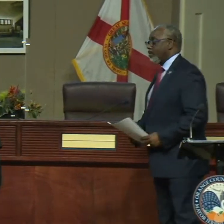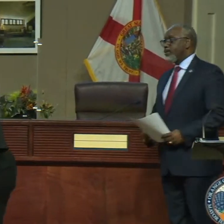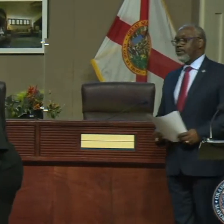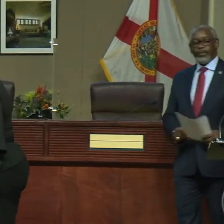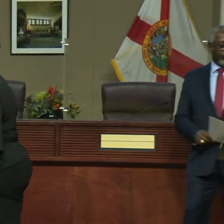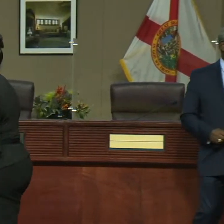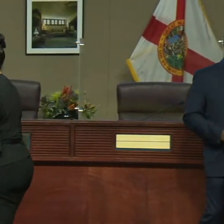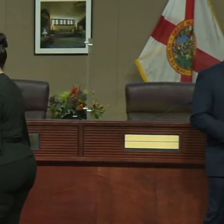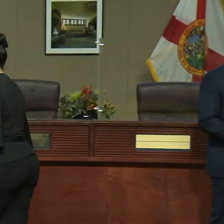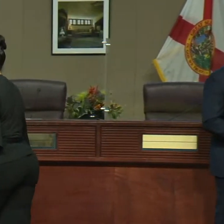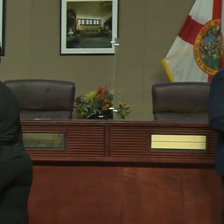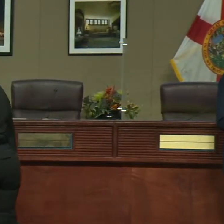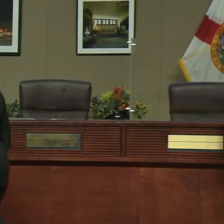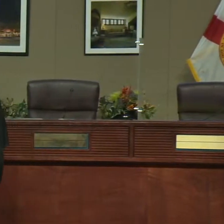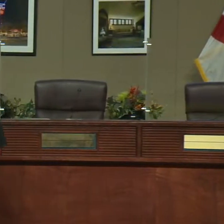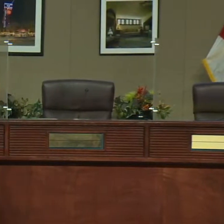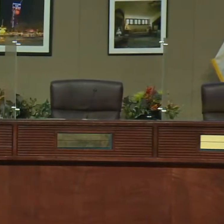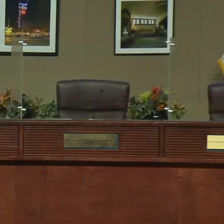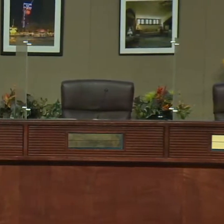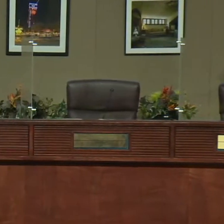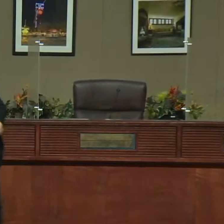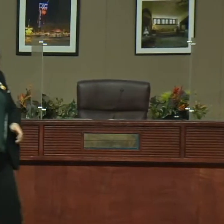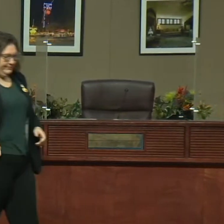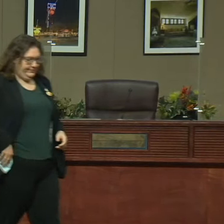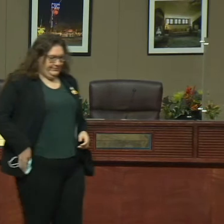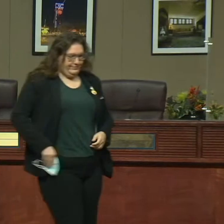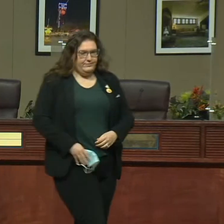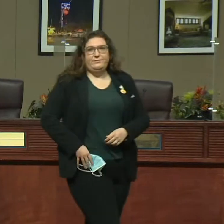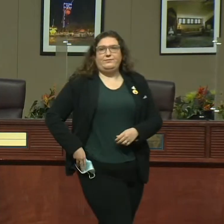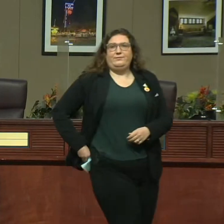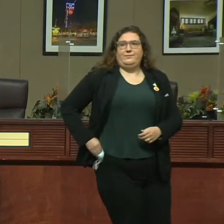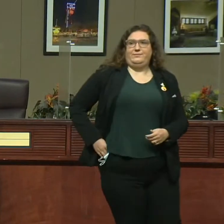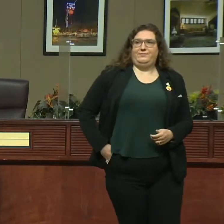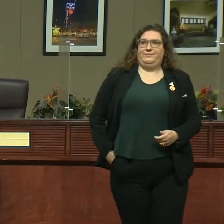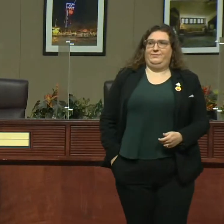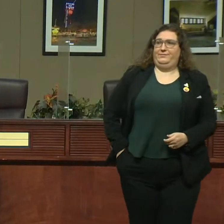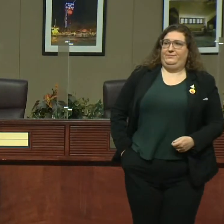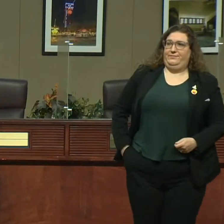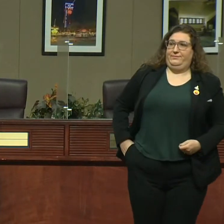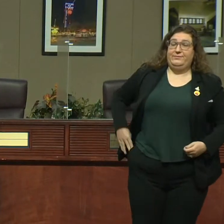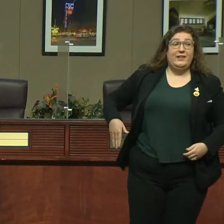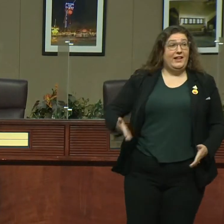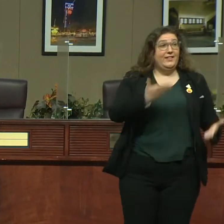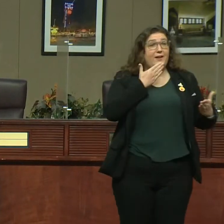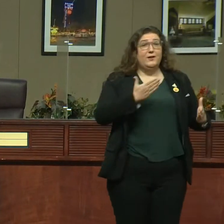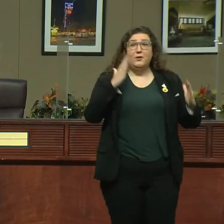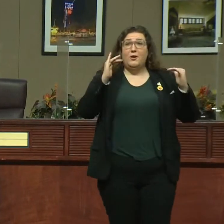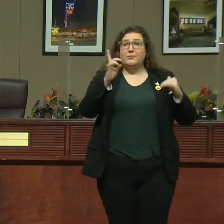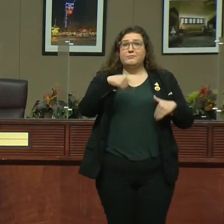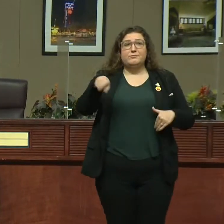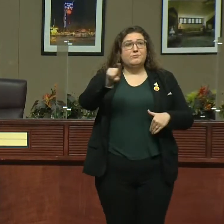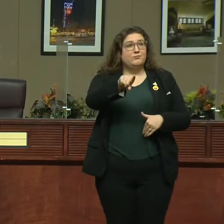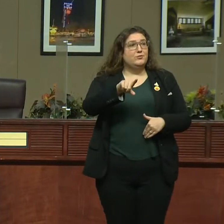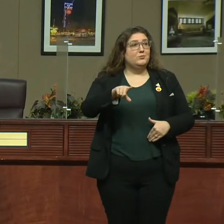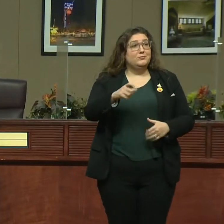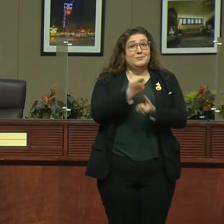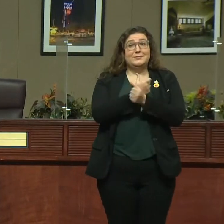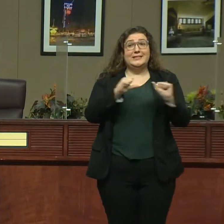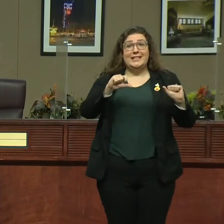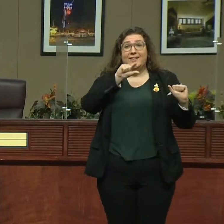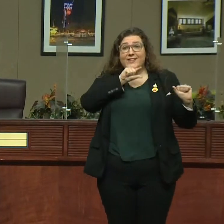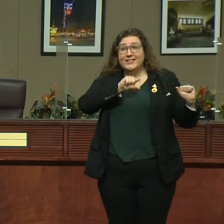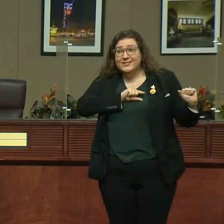Thank you, Mayor Demings. I hope everybody had a safe Thanksgiving and practiced their pandemic precautions.